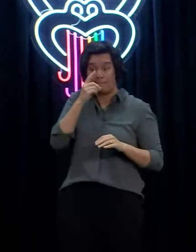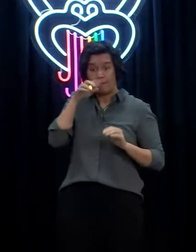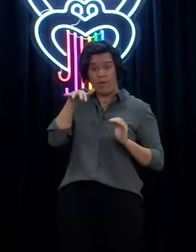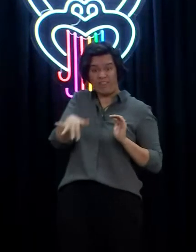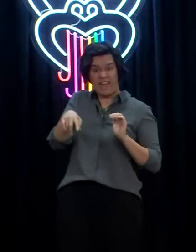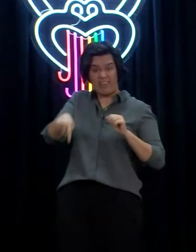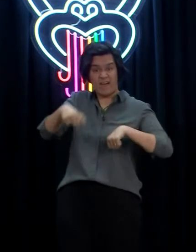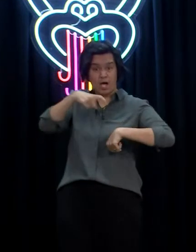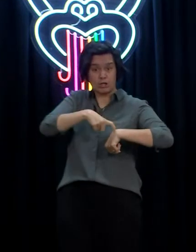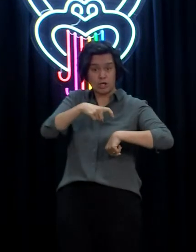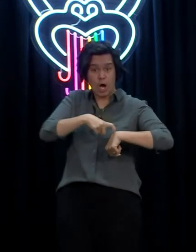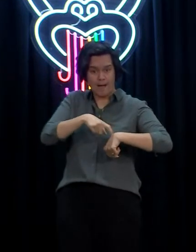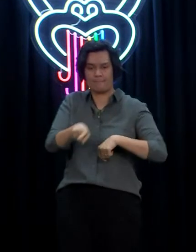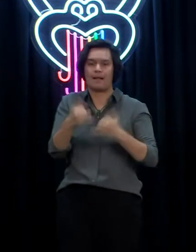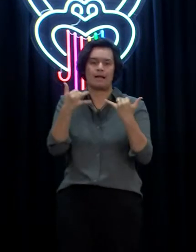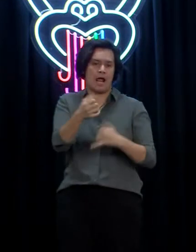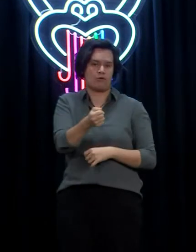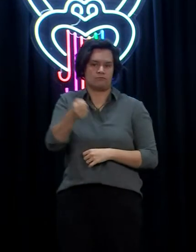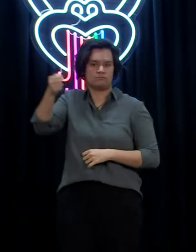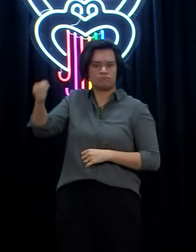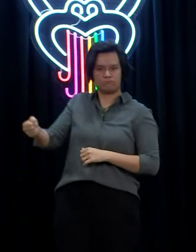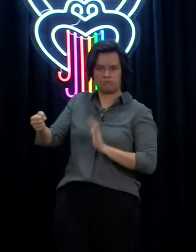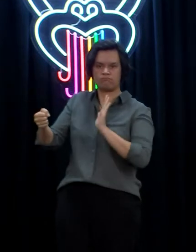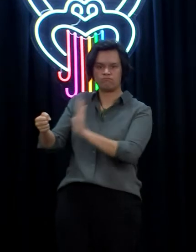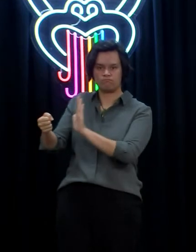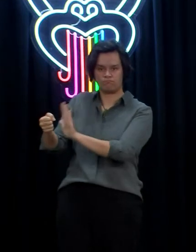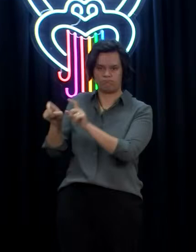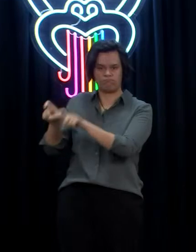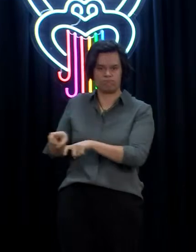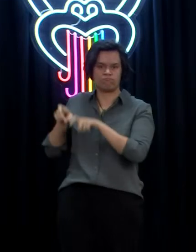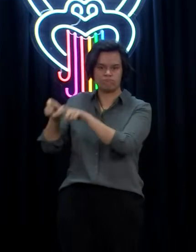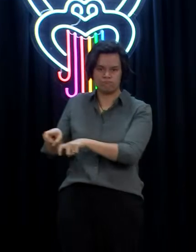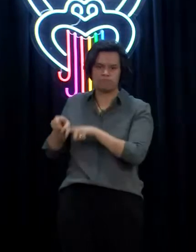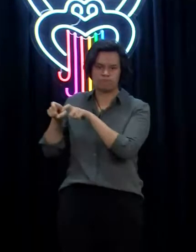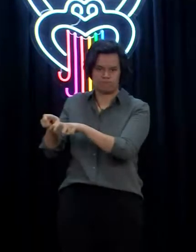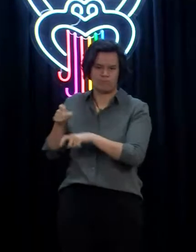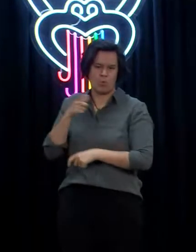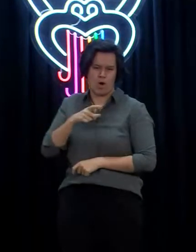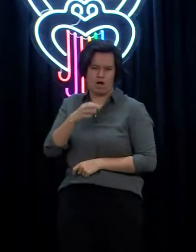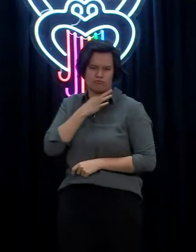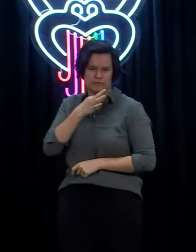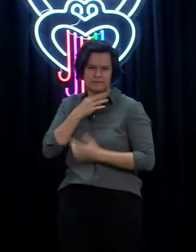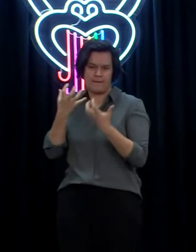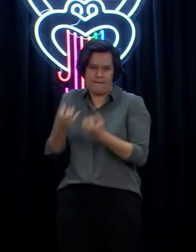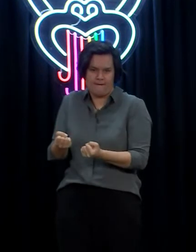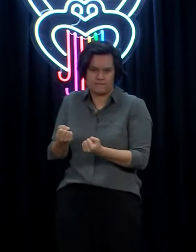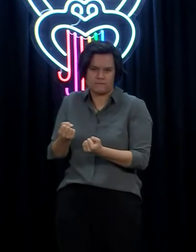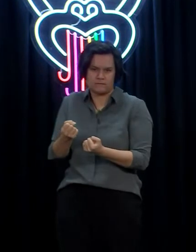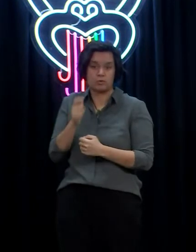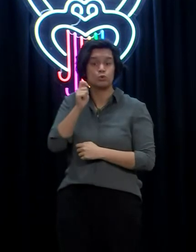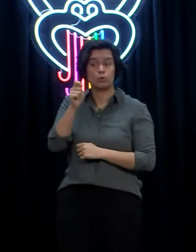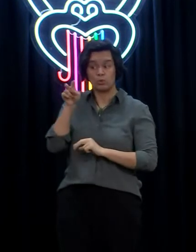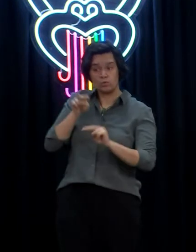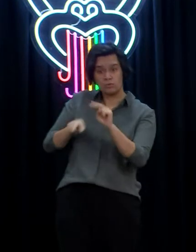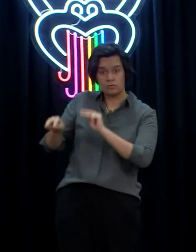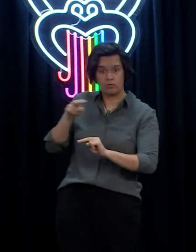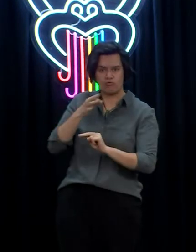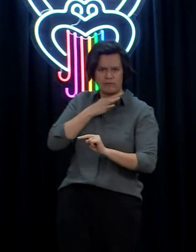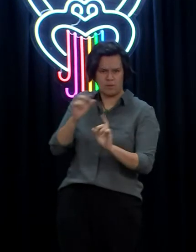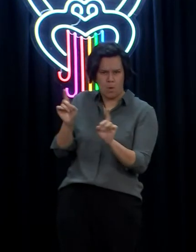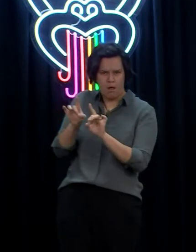driver and have been assessed as being contacts following a risk assessment completed by public health